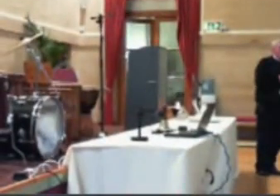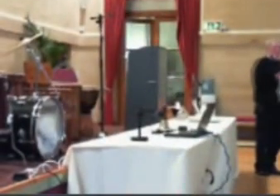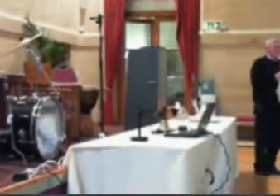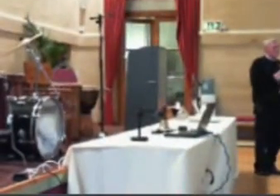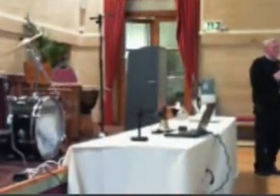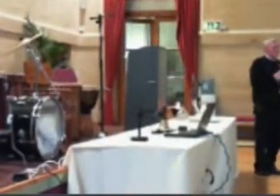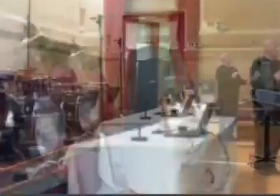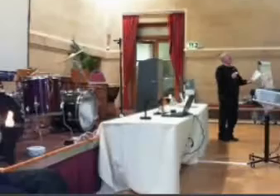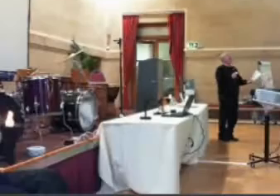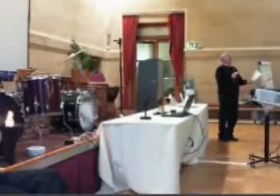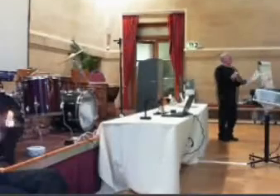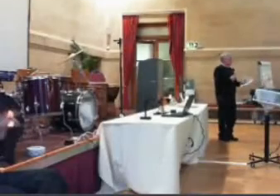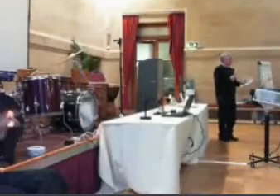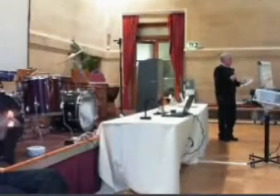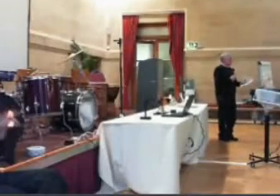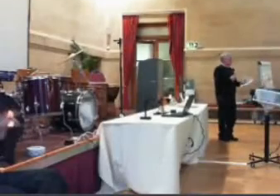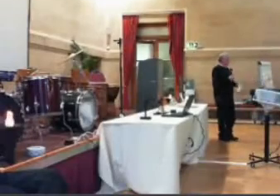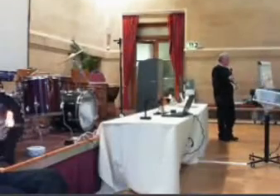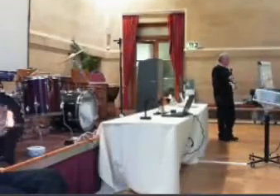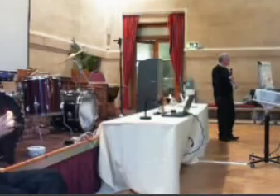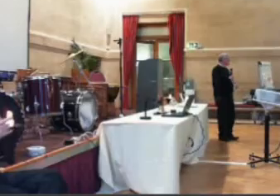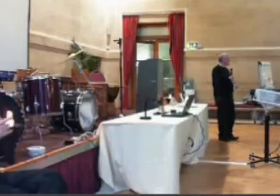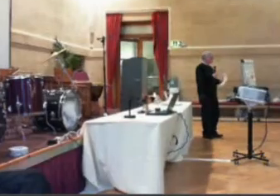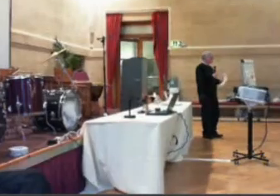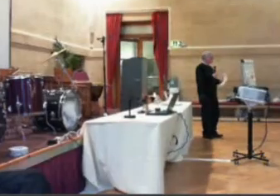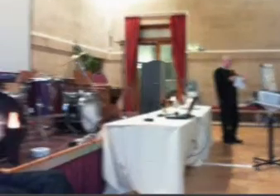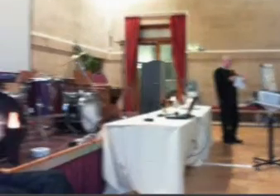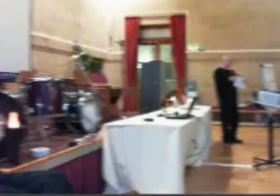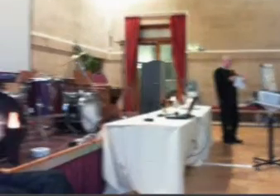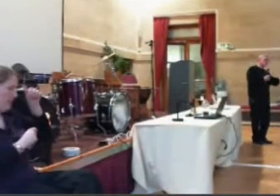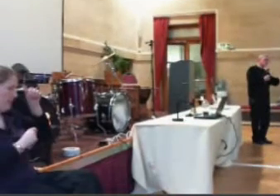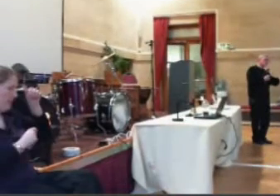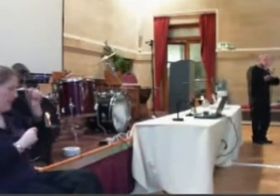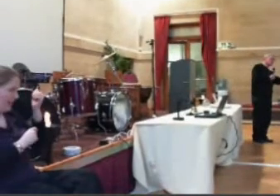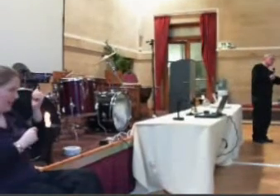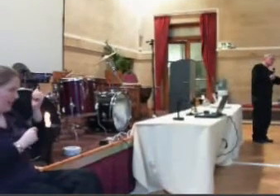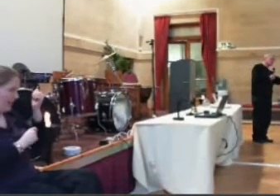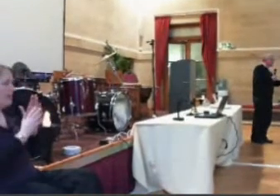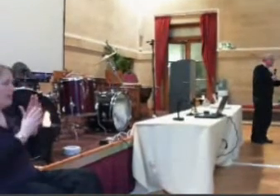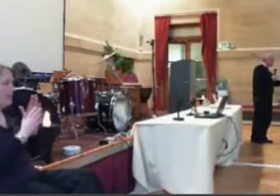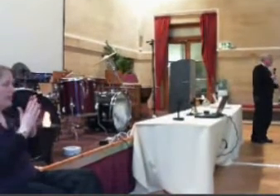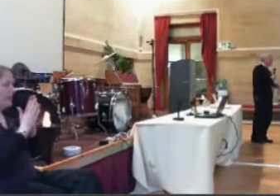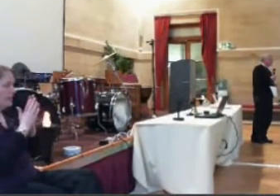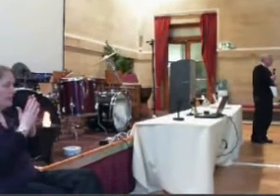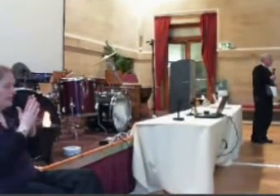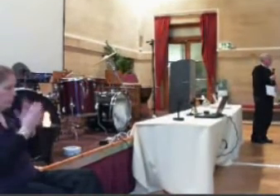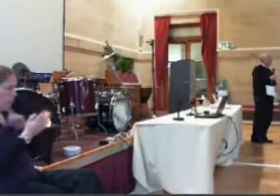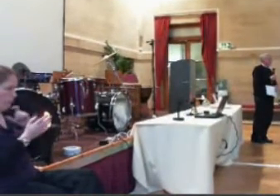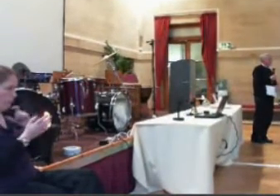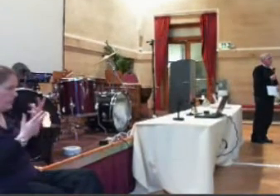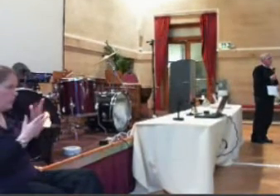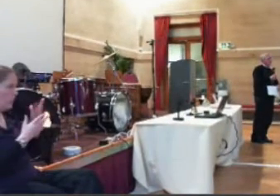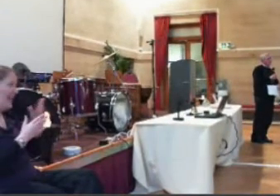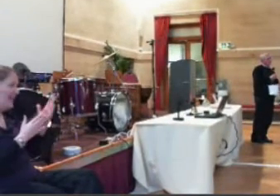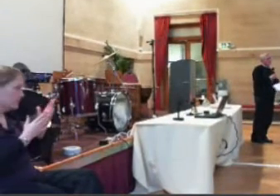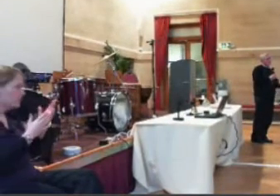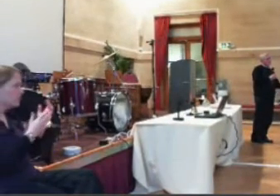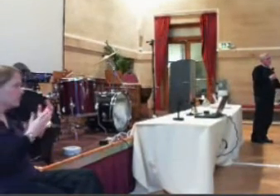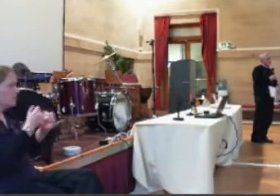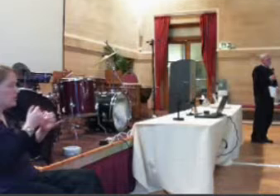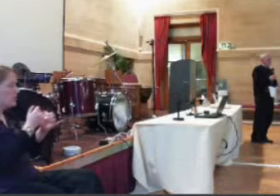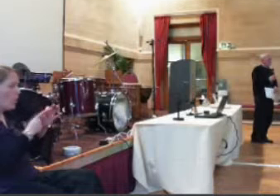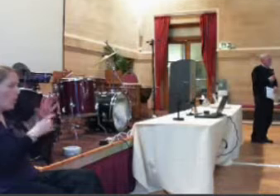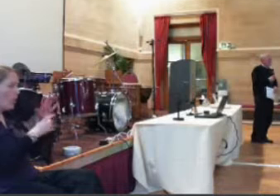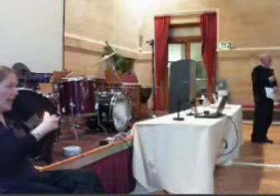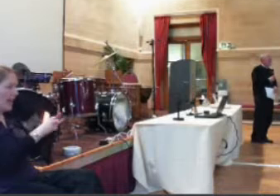I'm Richard McKay. I'm a Roman Catholic parish priest in the Eastville St. Paul's area of Bristol. I'm